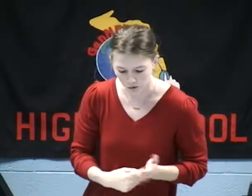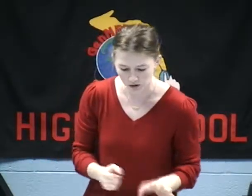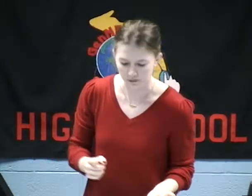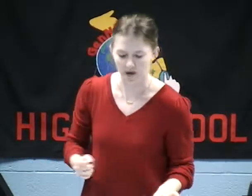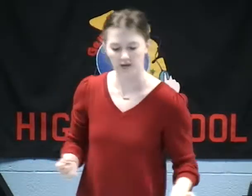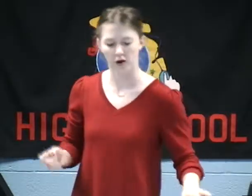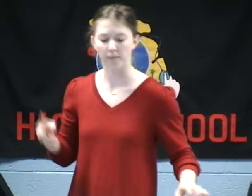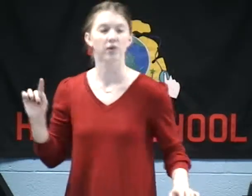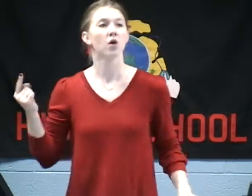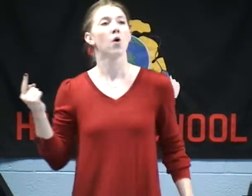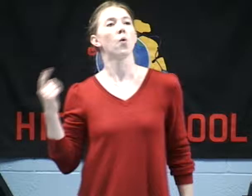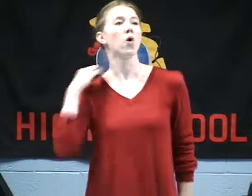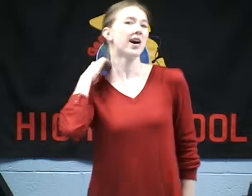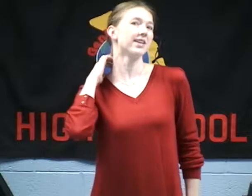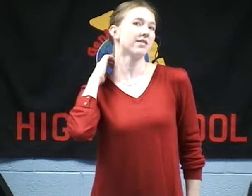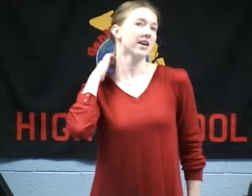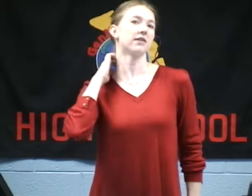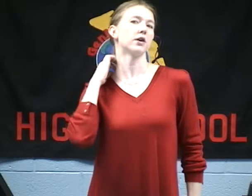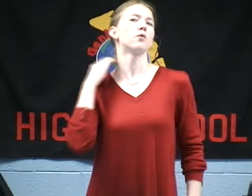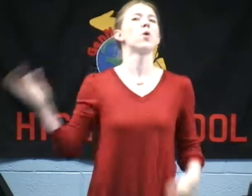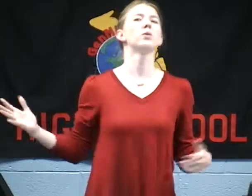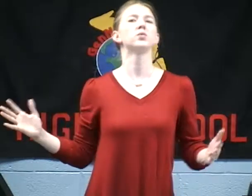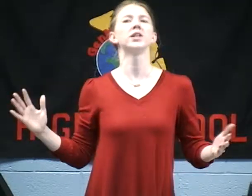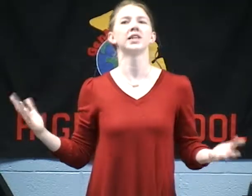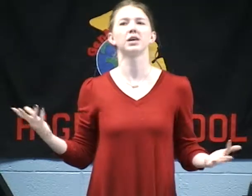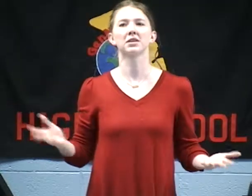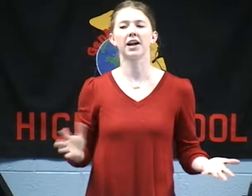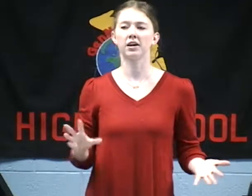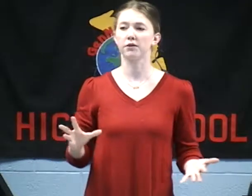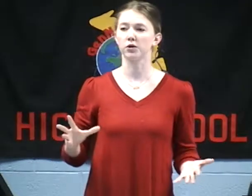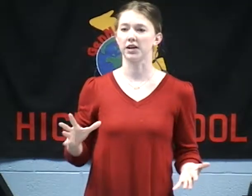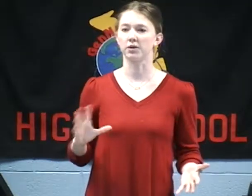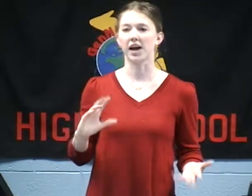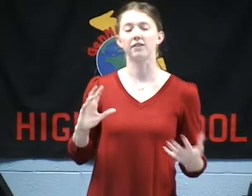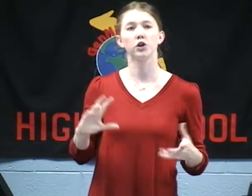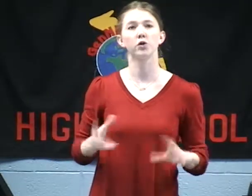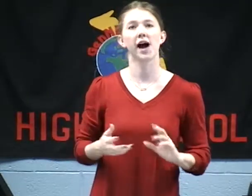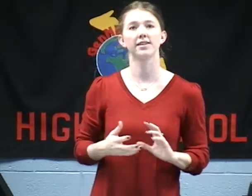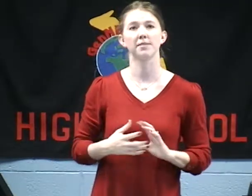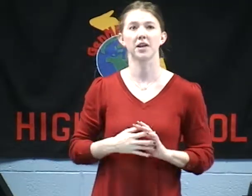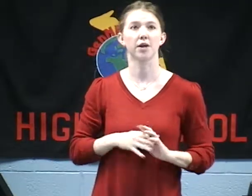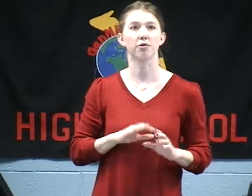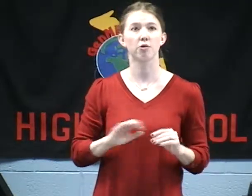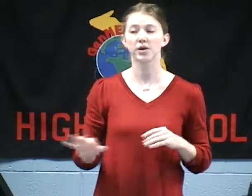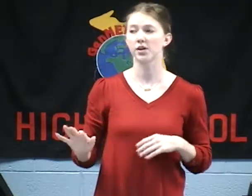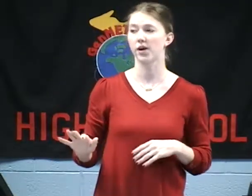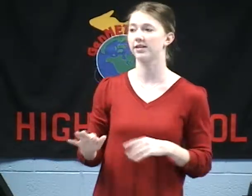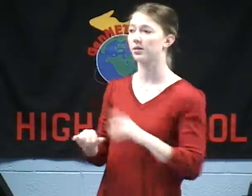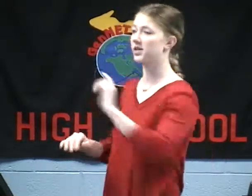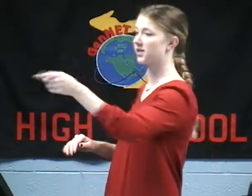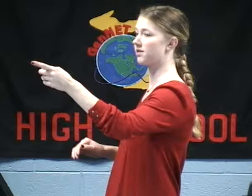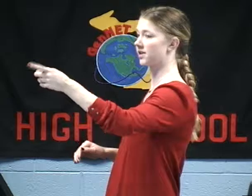So first of all, what was one thing that was kind of confusing? It was kind of a new concept that I threw into Wednesday work.